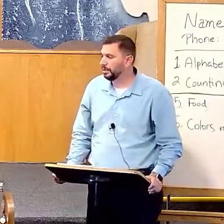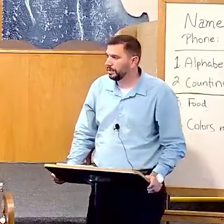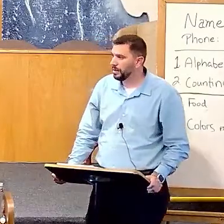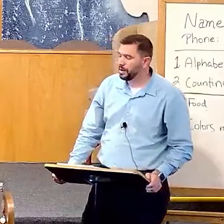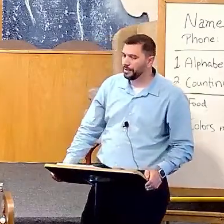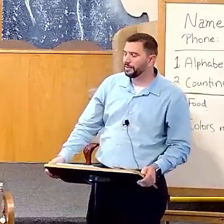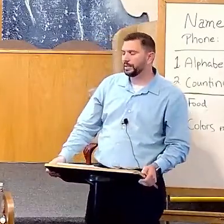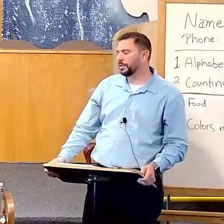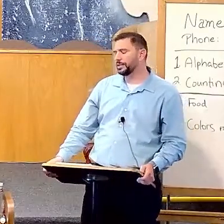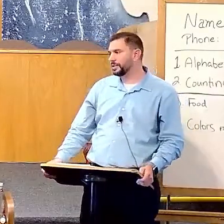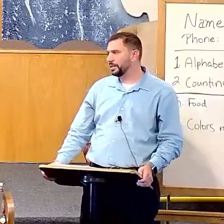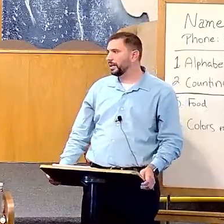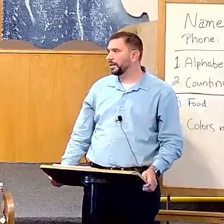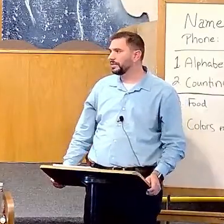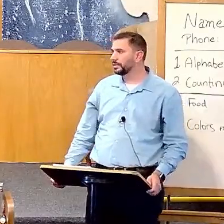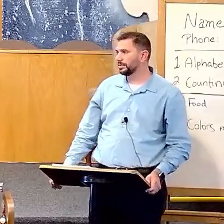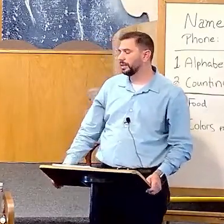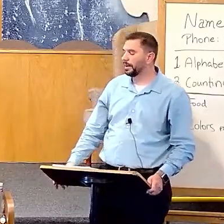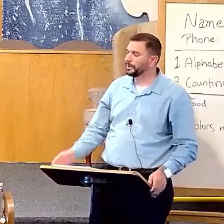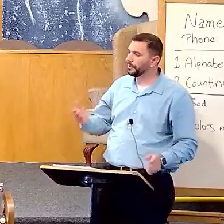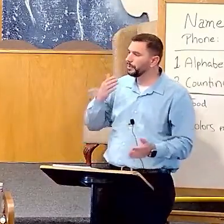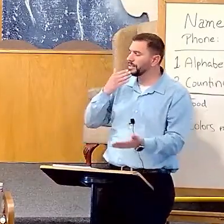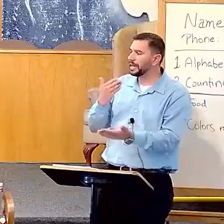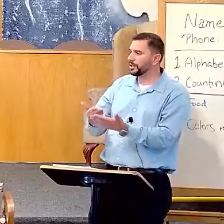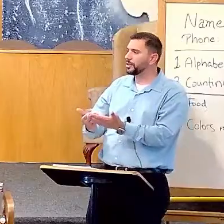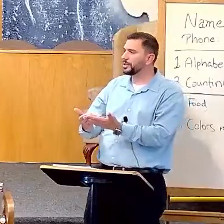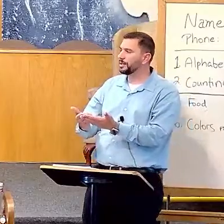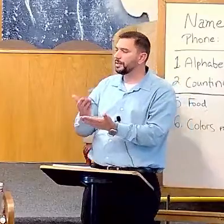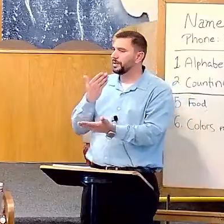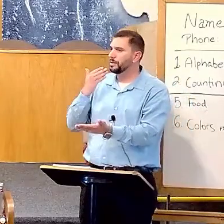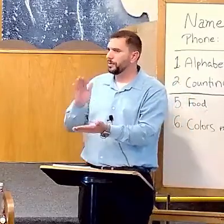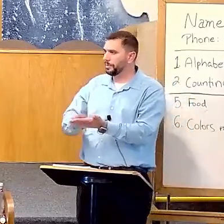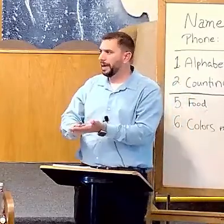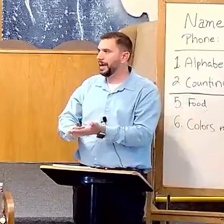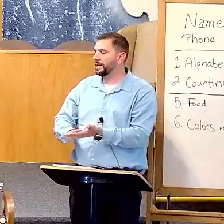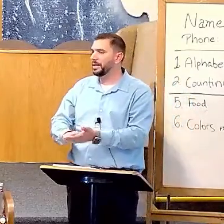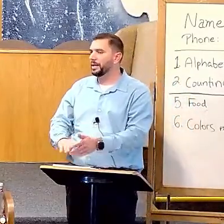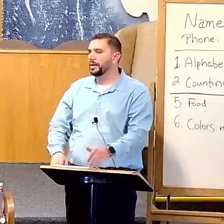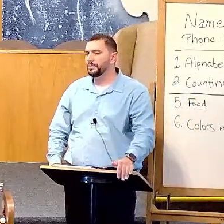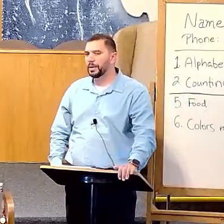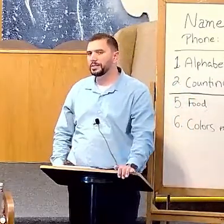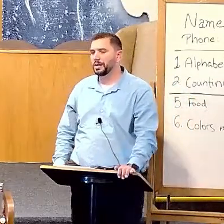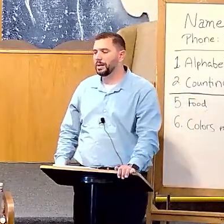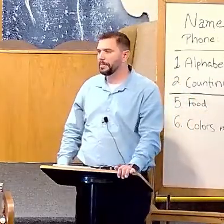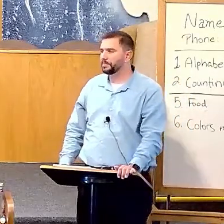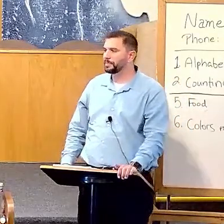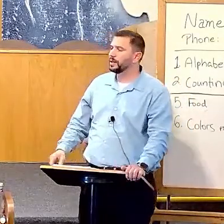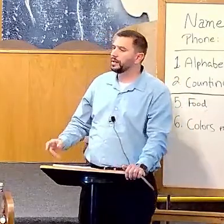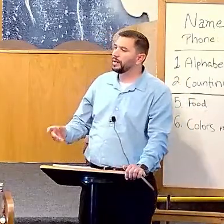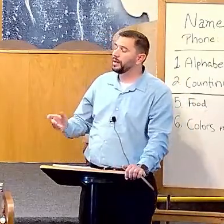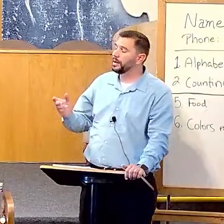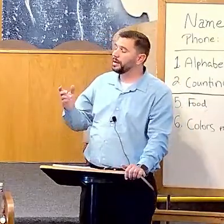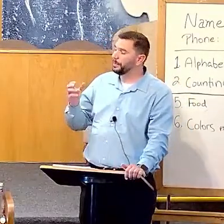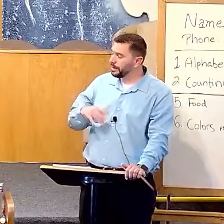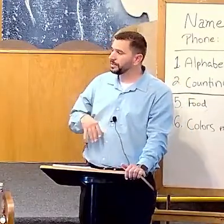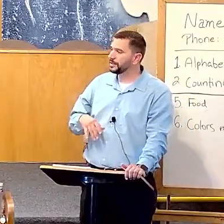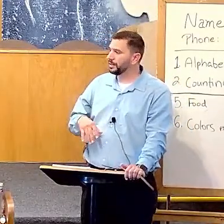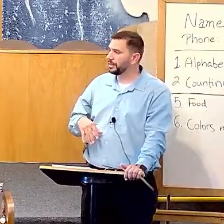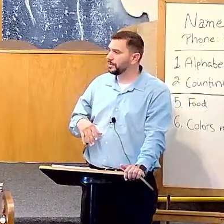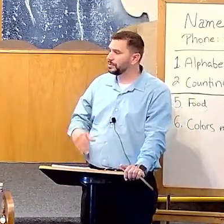No, they'll understand that. I mean, we say good or bad, but in American Sign Language,